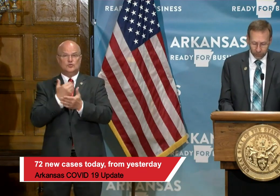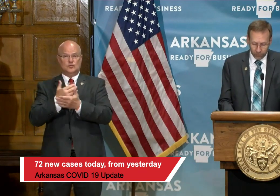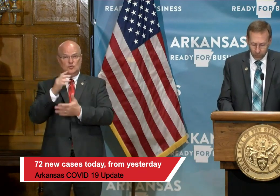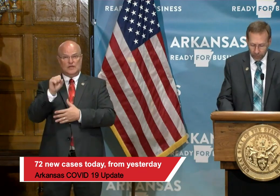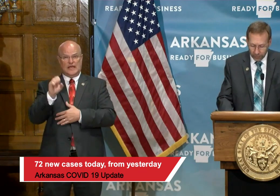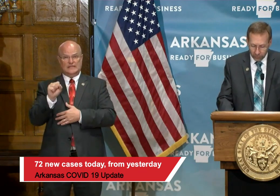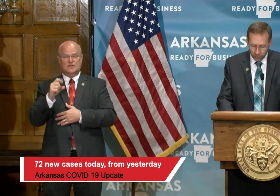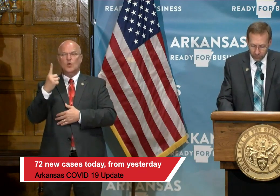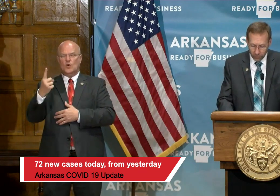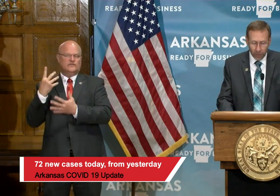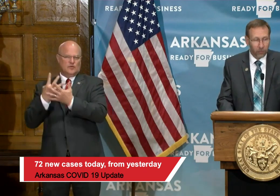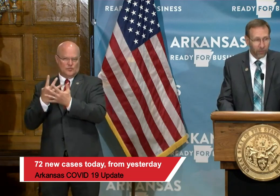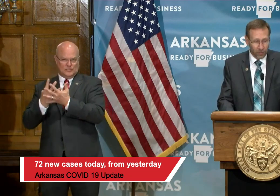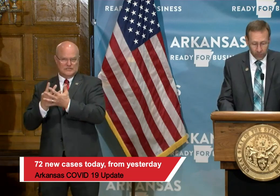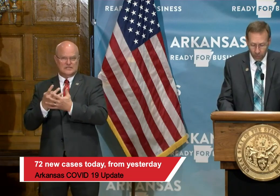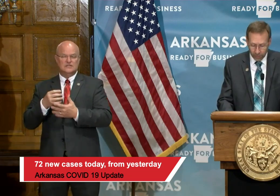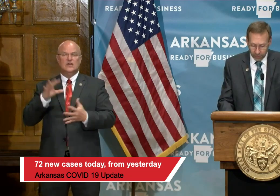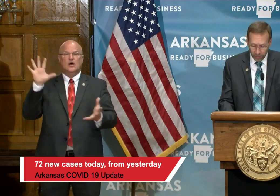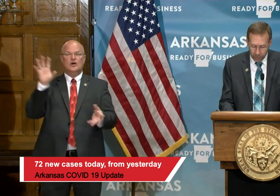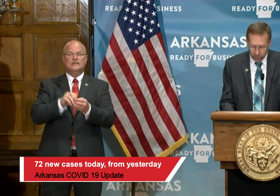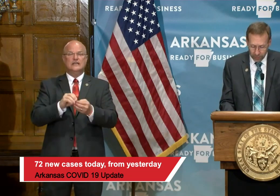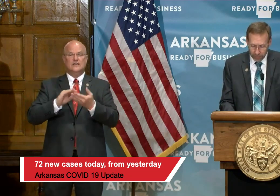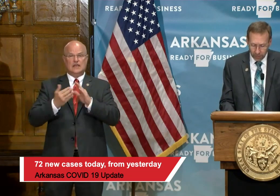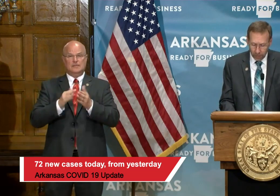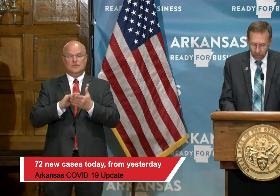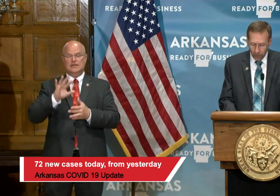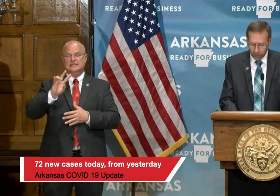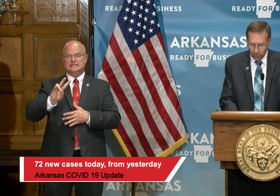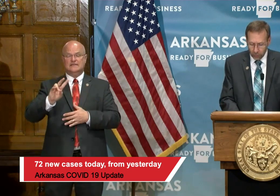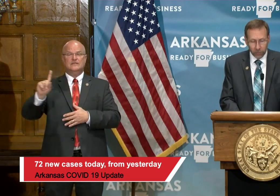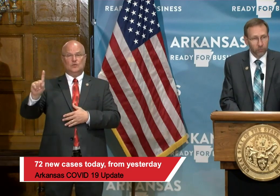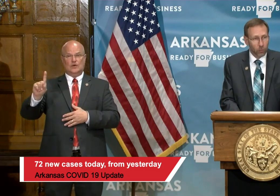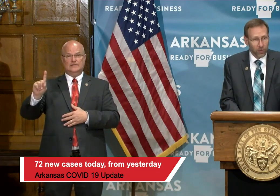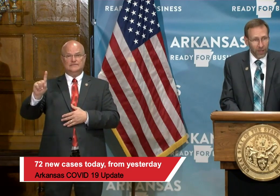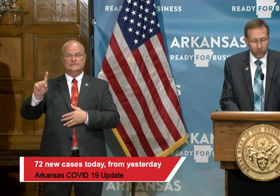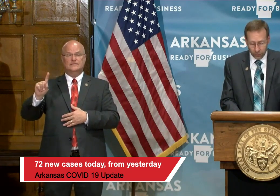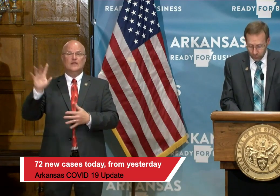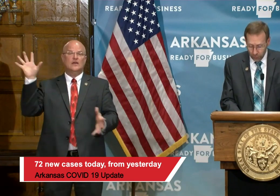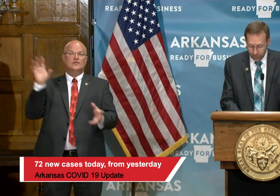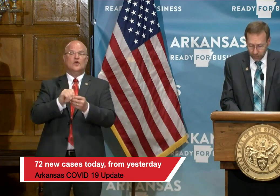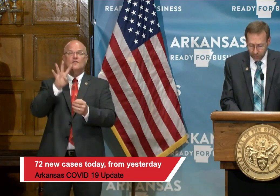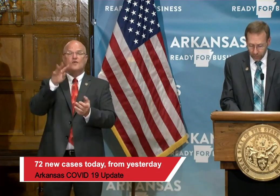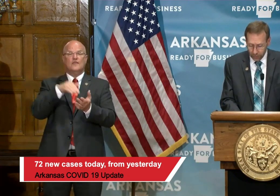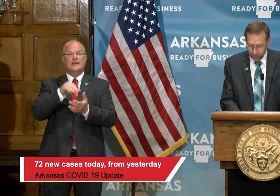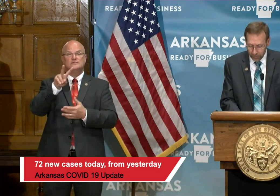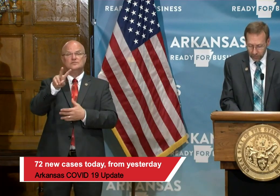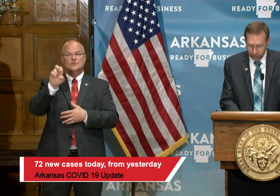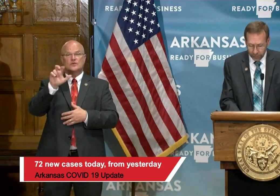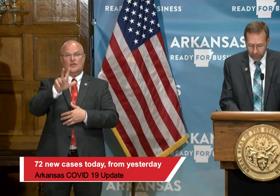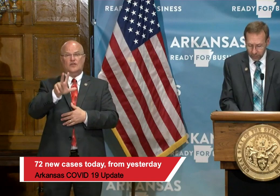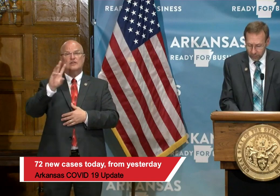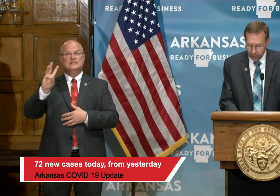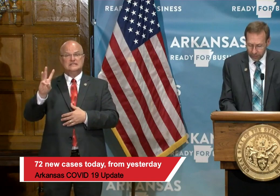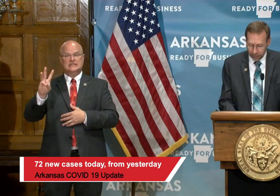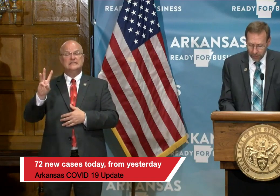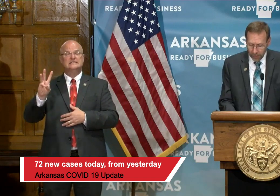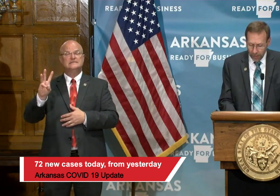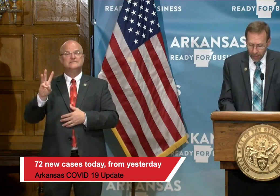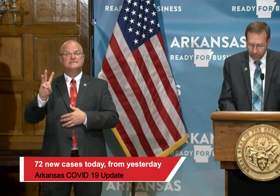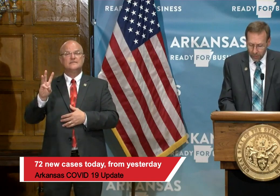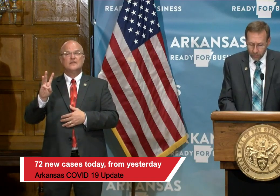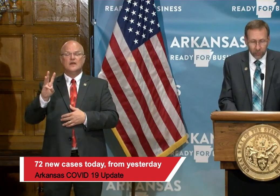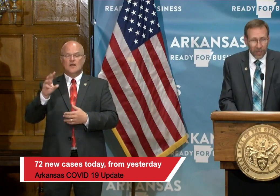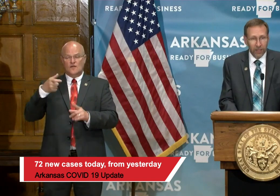one of them was from corrections, so 71 in the community. Our total is 4,236, as the Governor